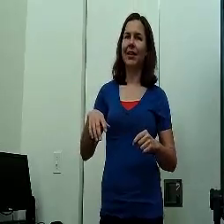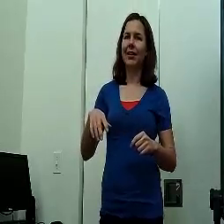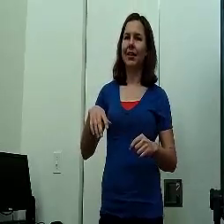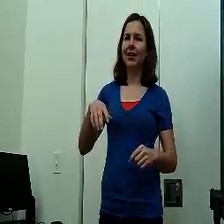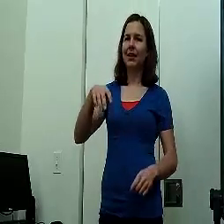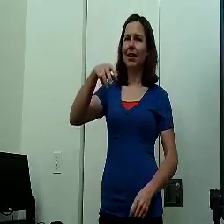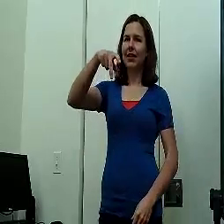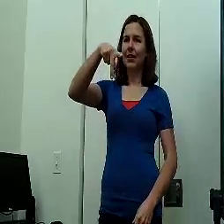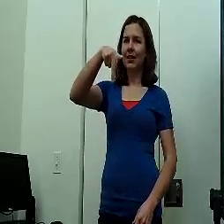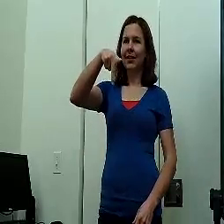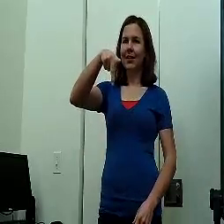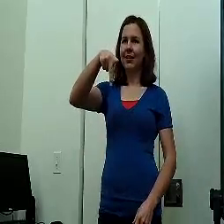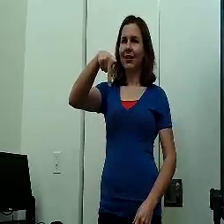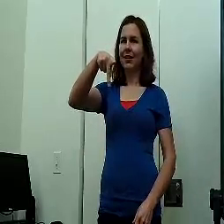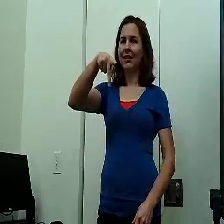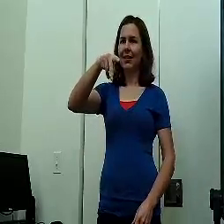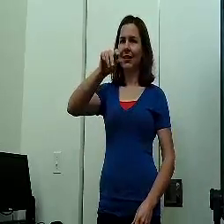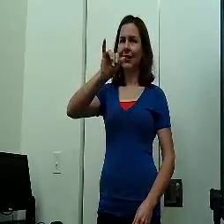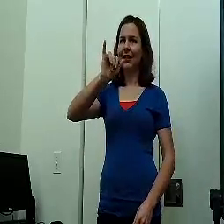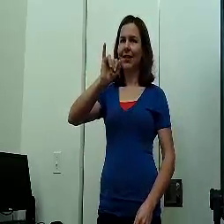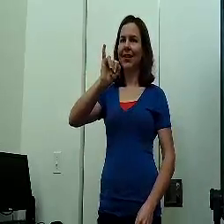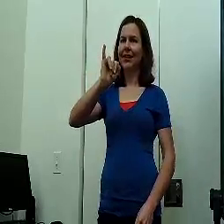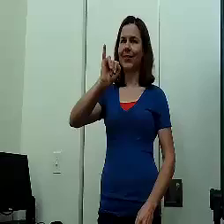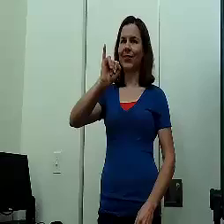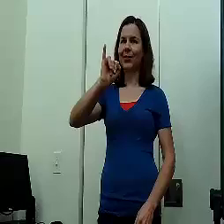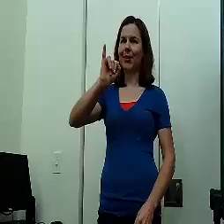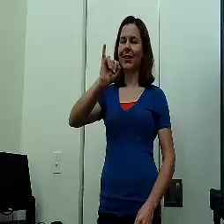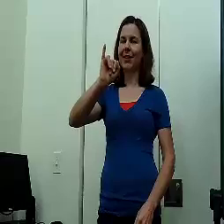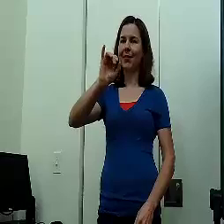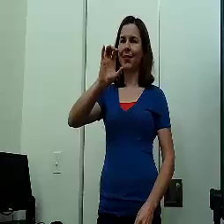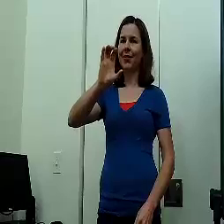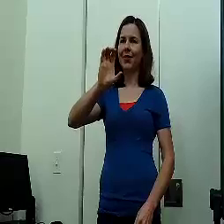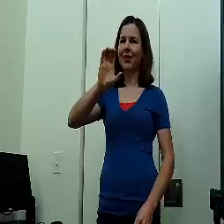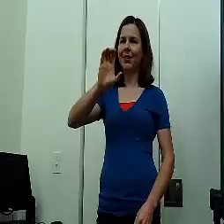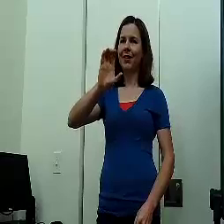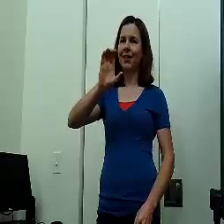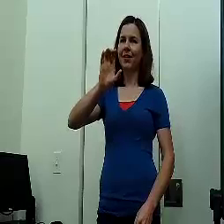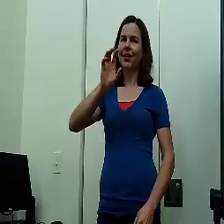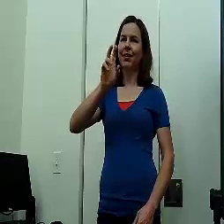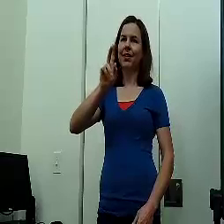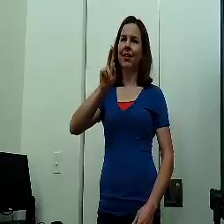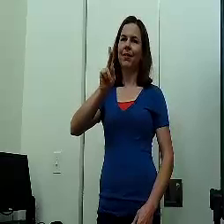Glenda, I think this was your group last time too.